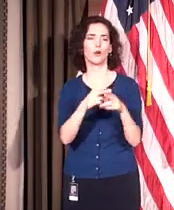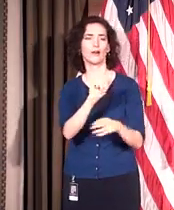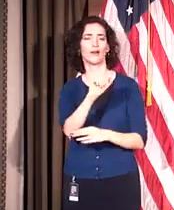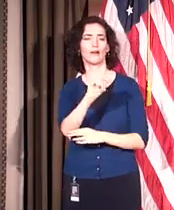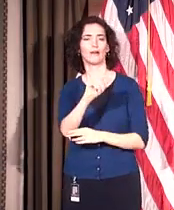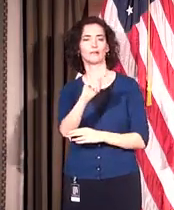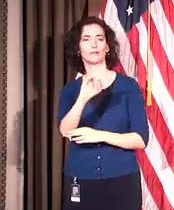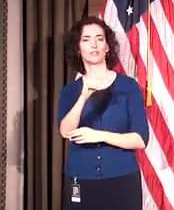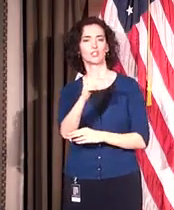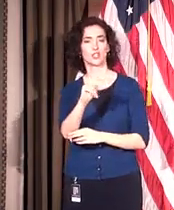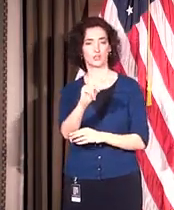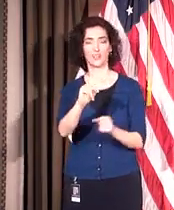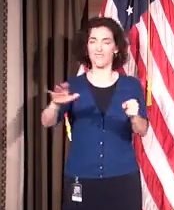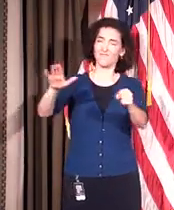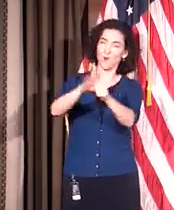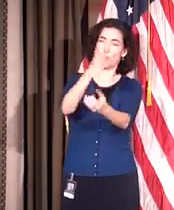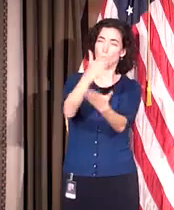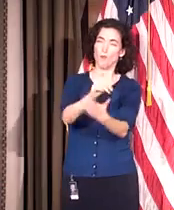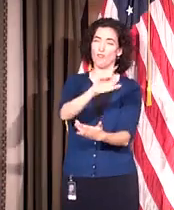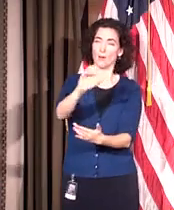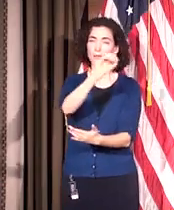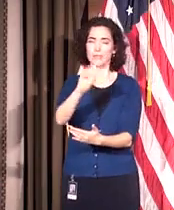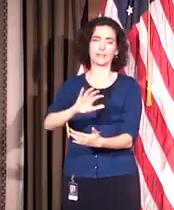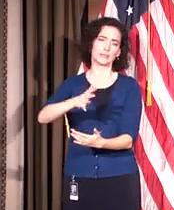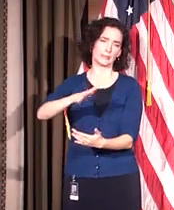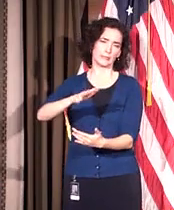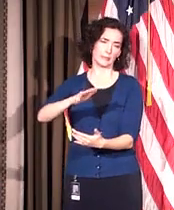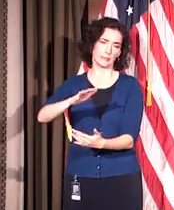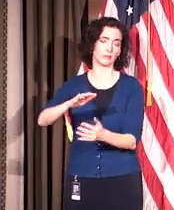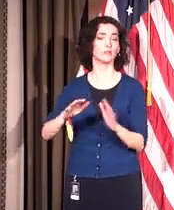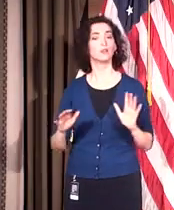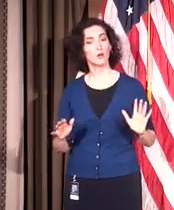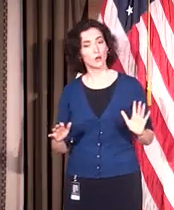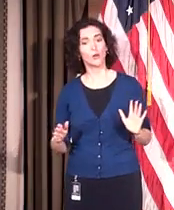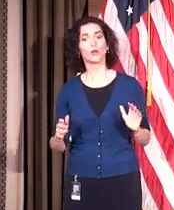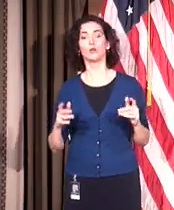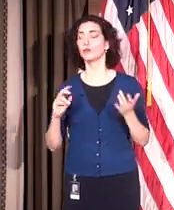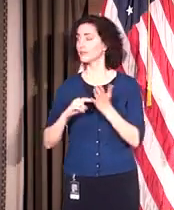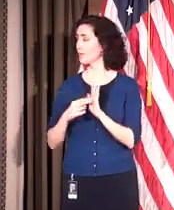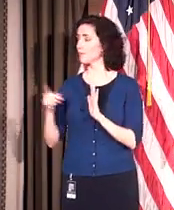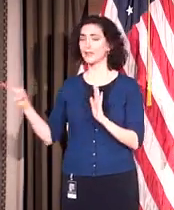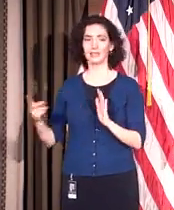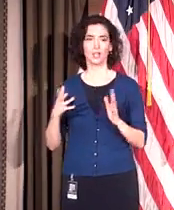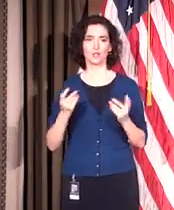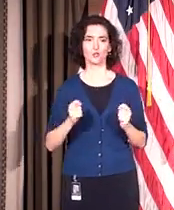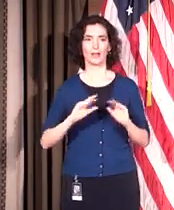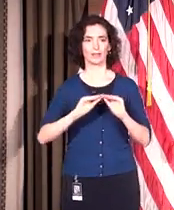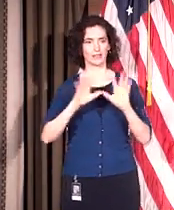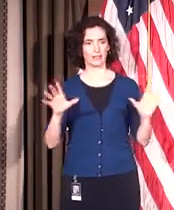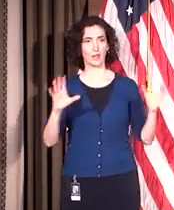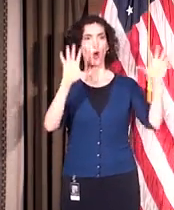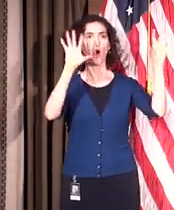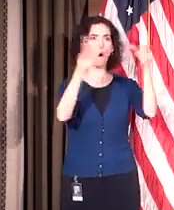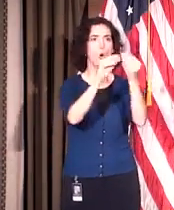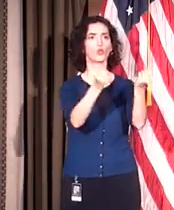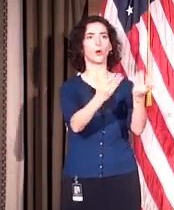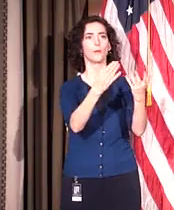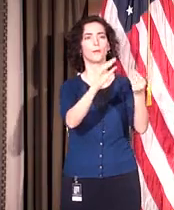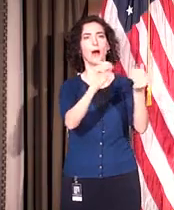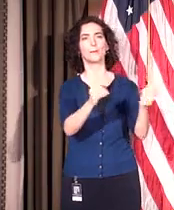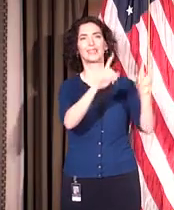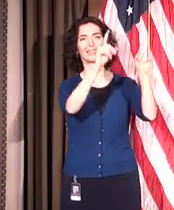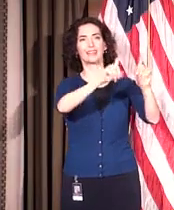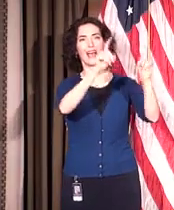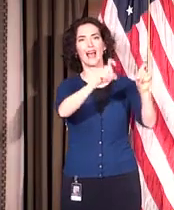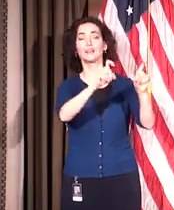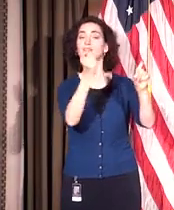best throughout the dashboard to be really clear when we're talking about a total number and giving you the breakdown. So if you go